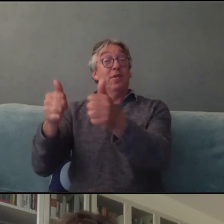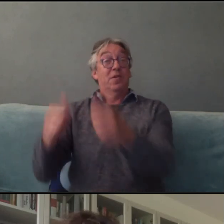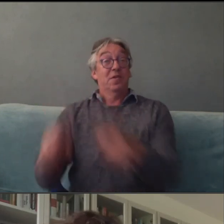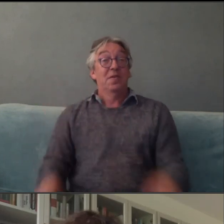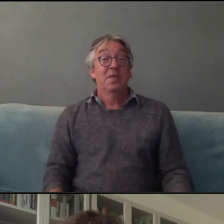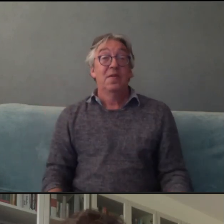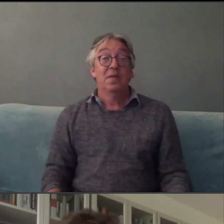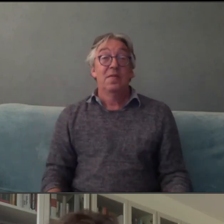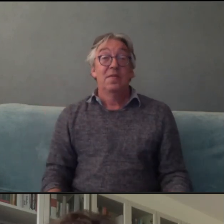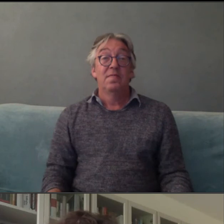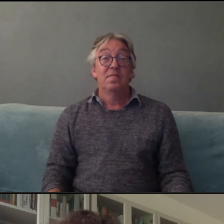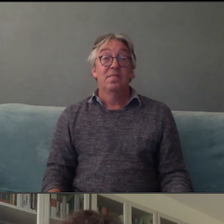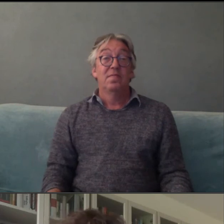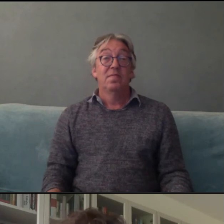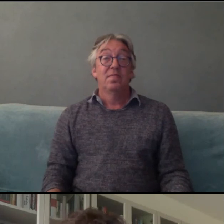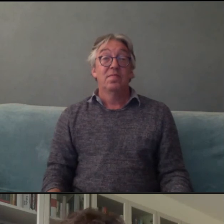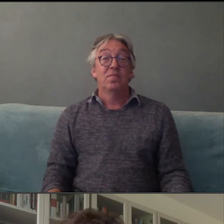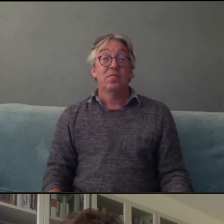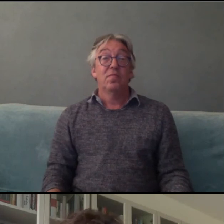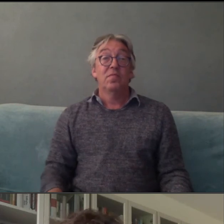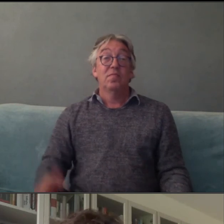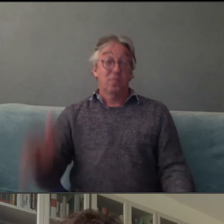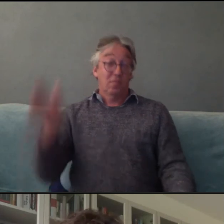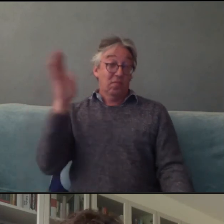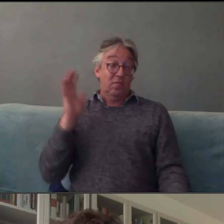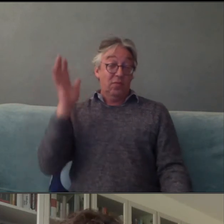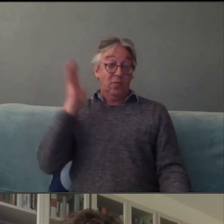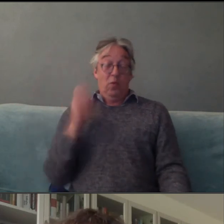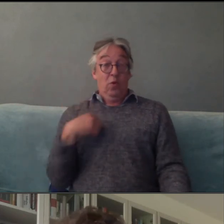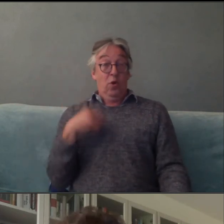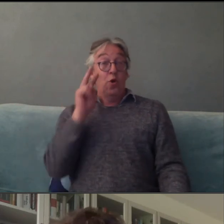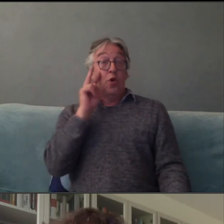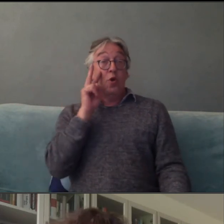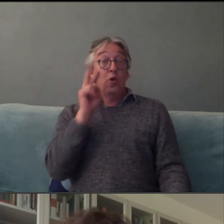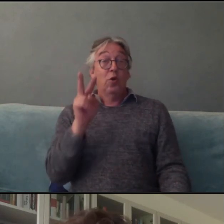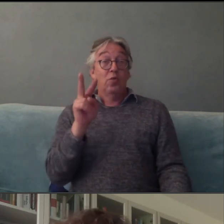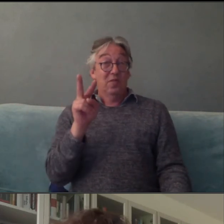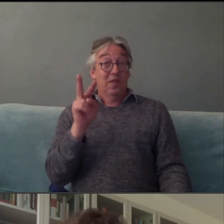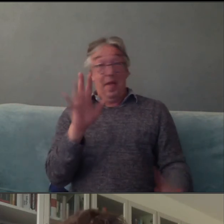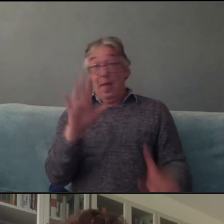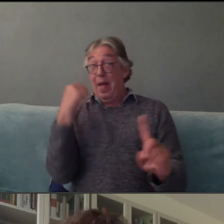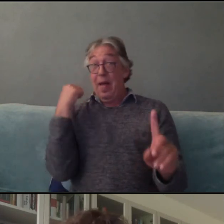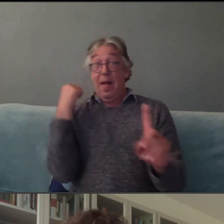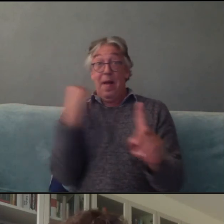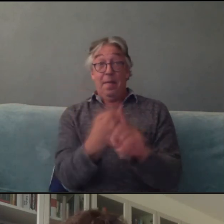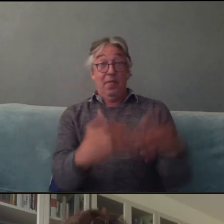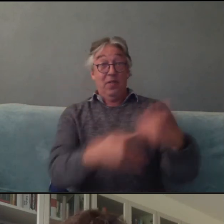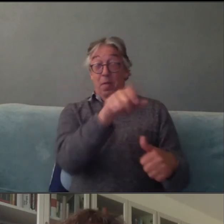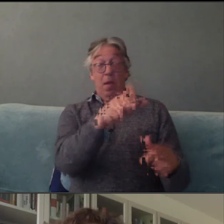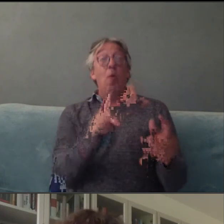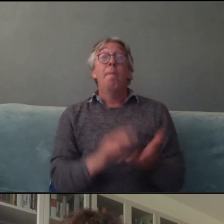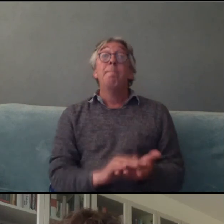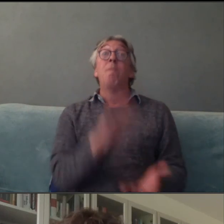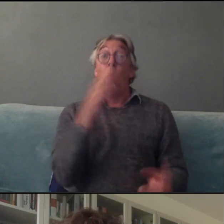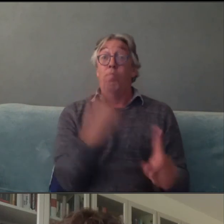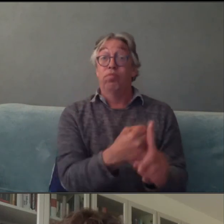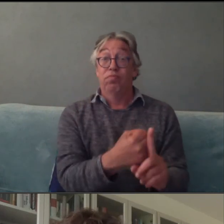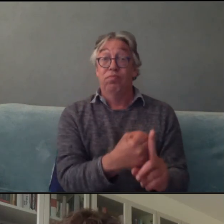seeing. I mean, the impact and the disproportionate impact that this crisis is having is also due to some of the